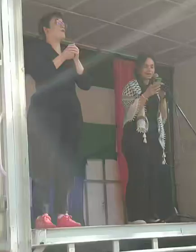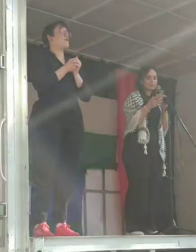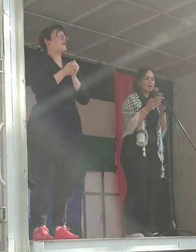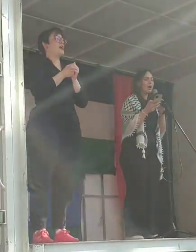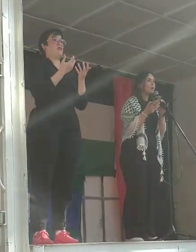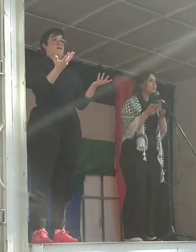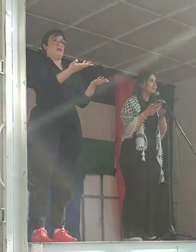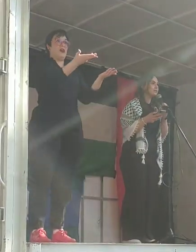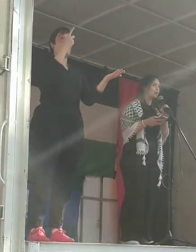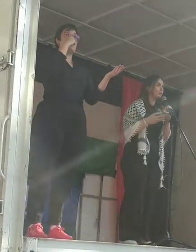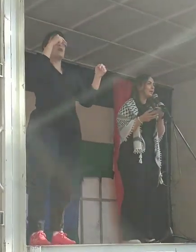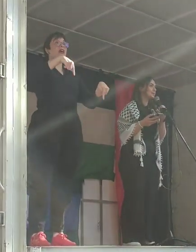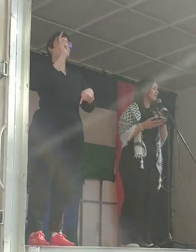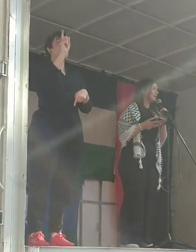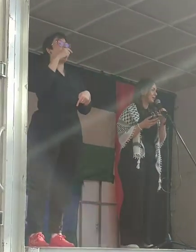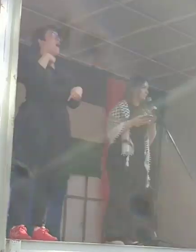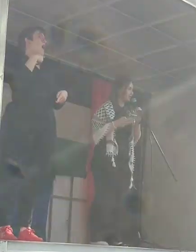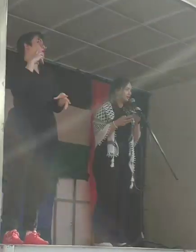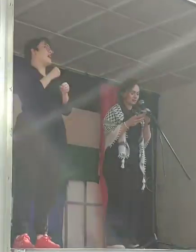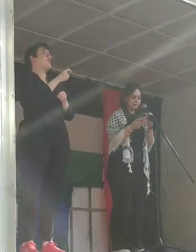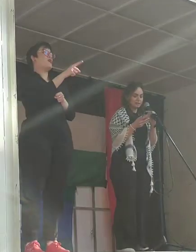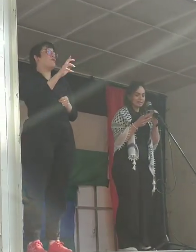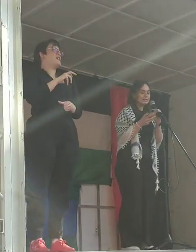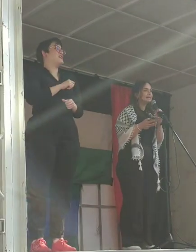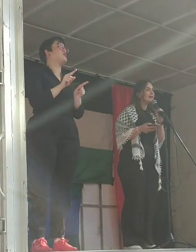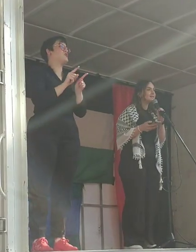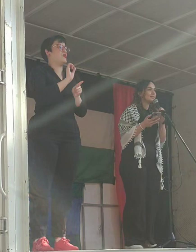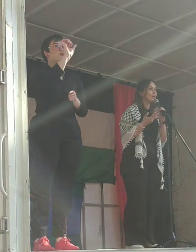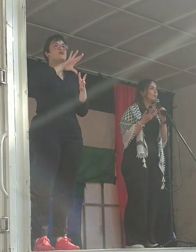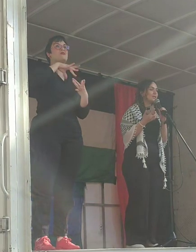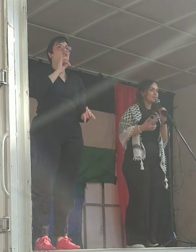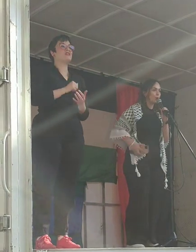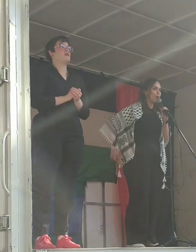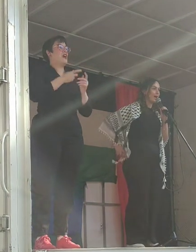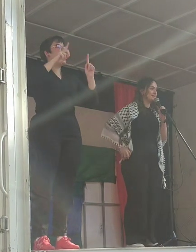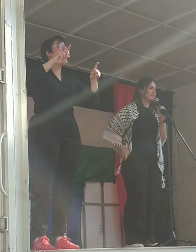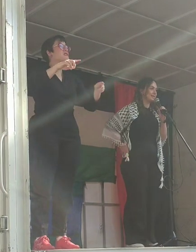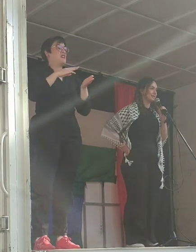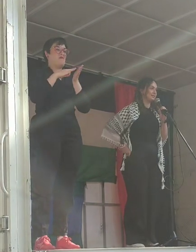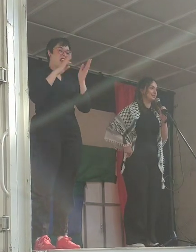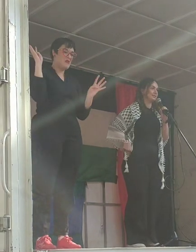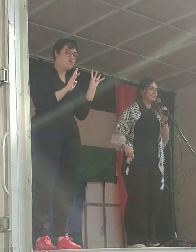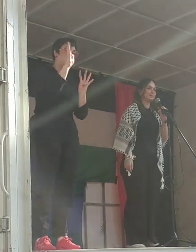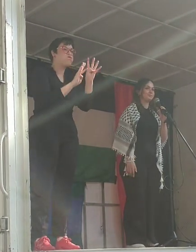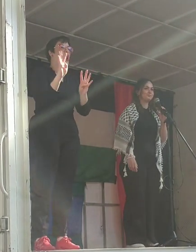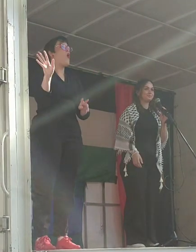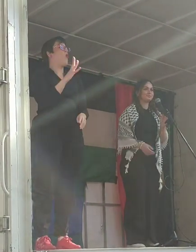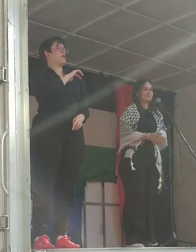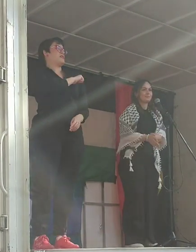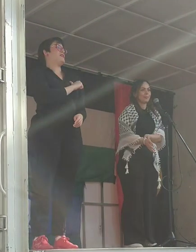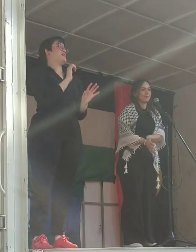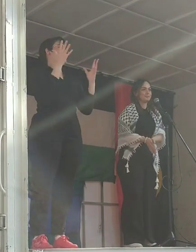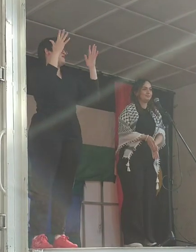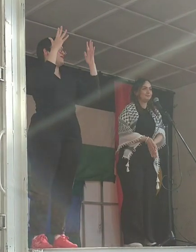that has supported us, I also consider you Palestinian by spirit. In our thousands, in our millions, we're all Palestinian.